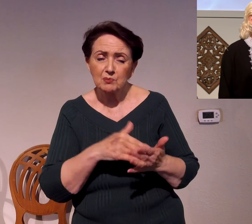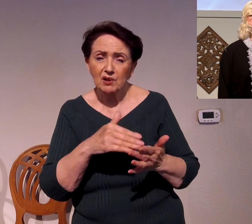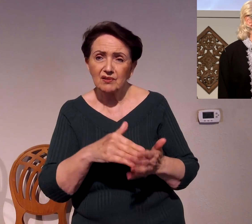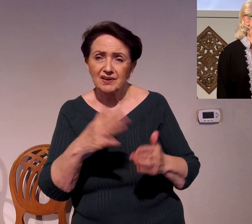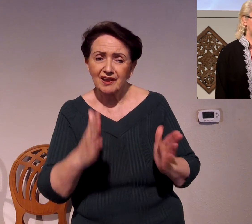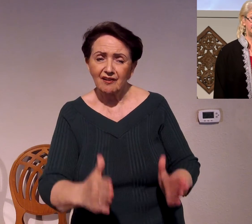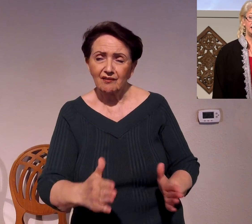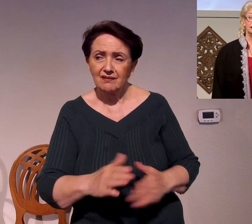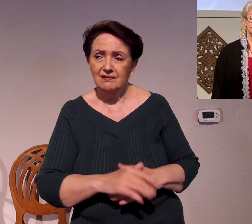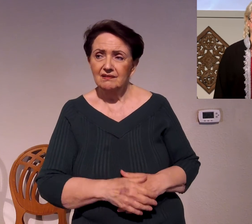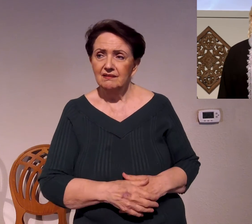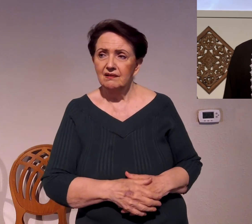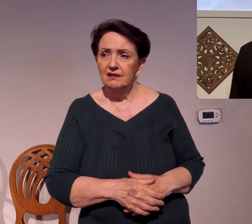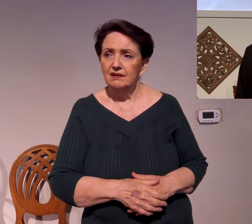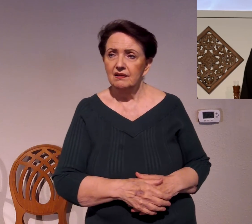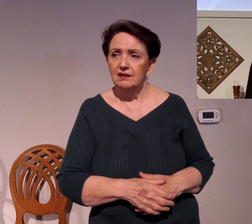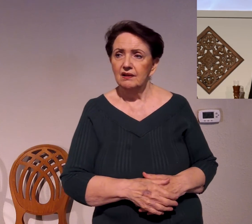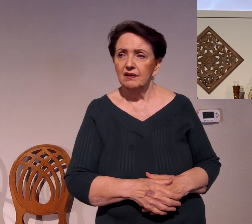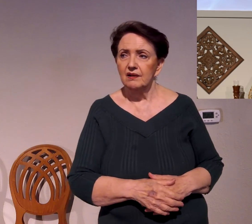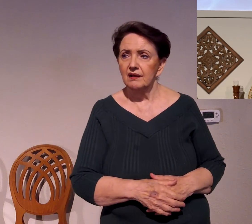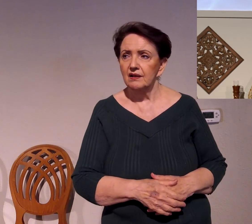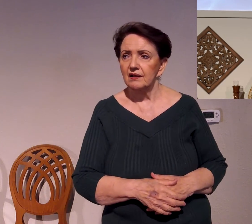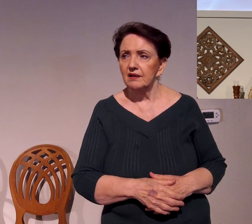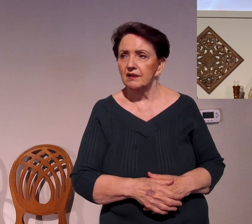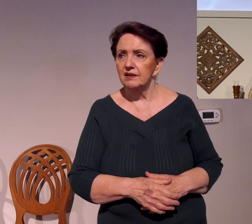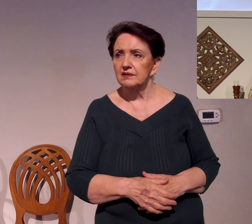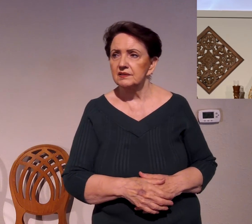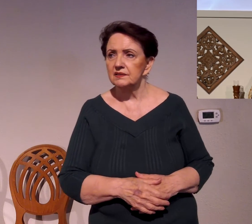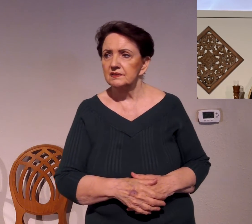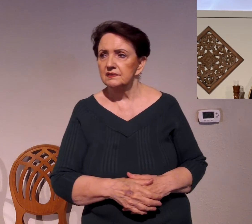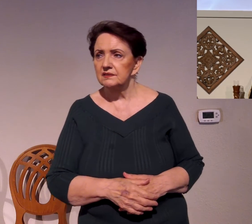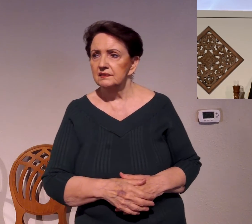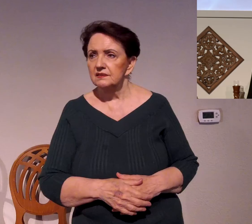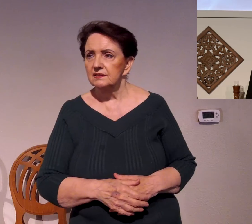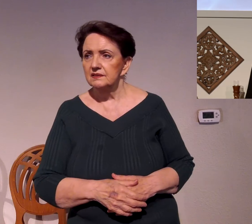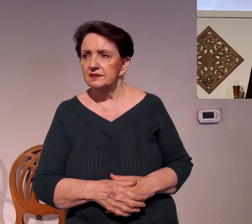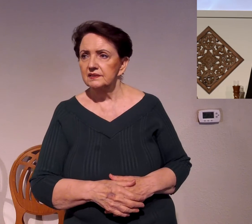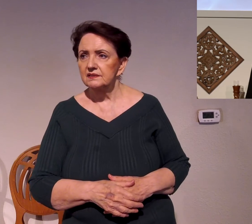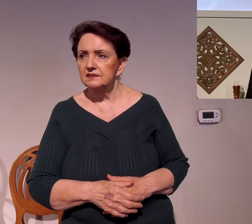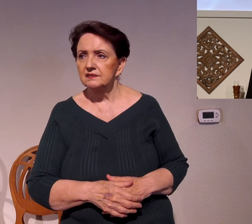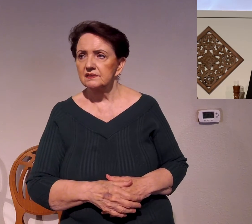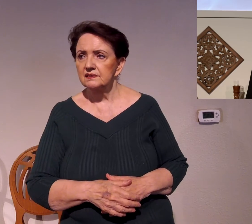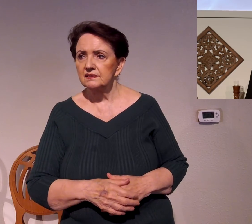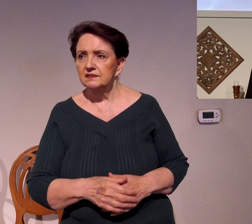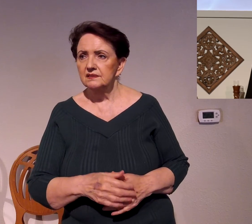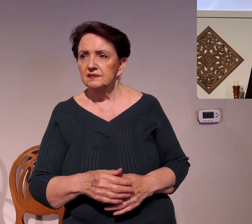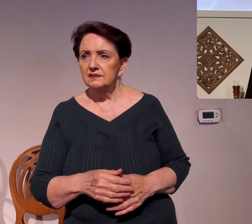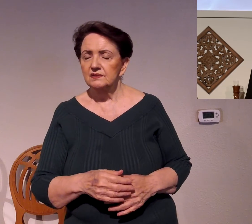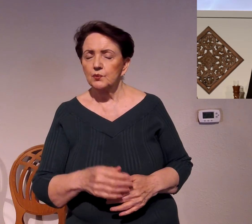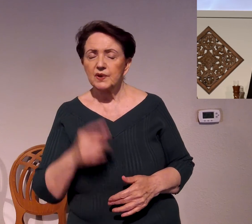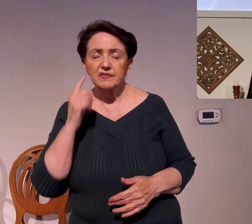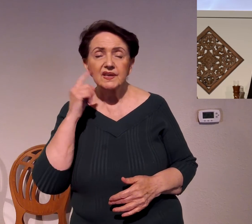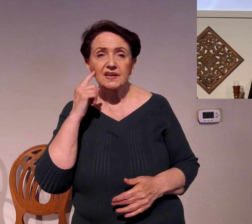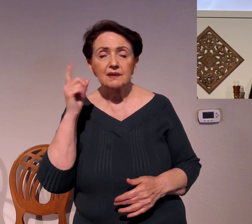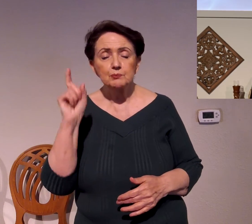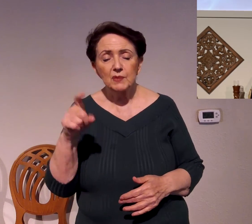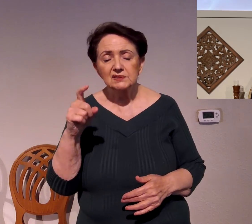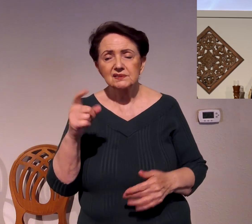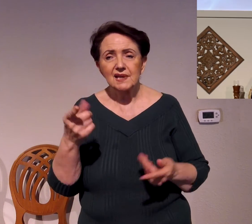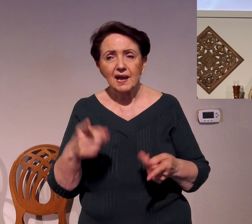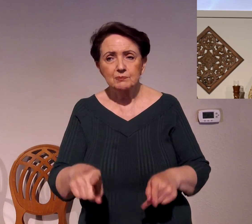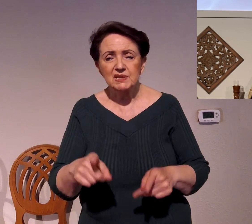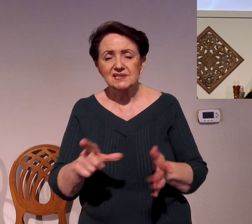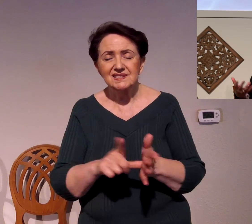Right? Whatever that is. And so this thing about instant has to happen instantly. And even when we